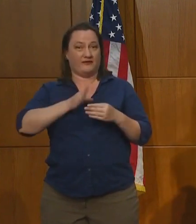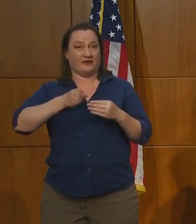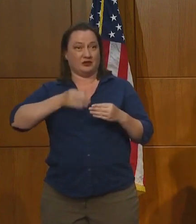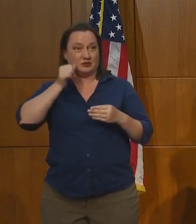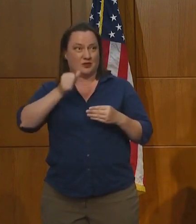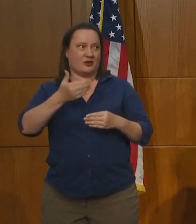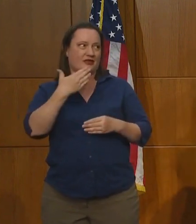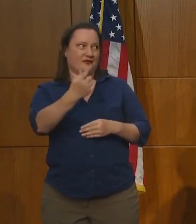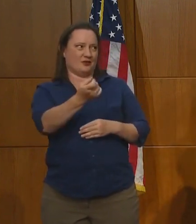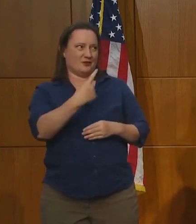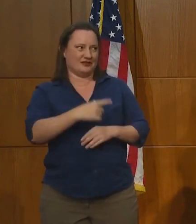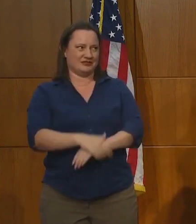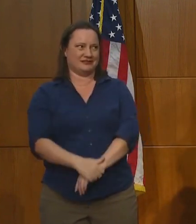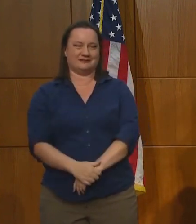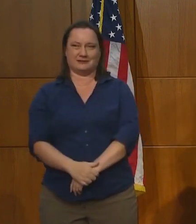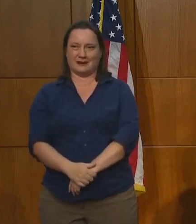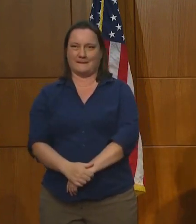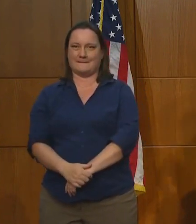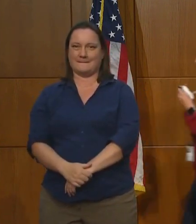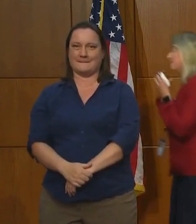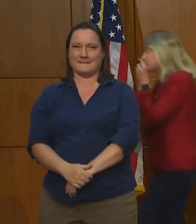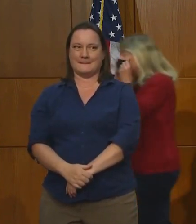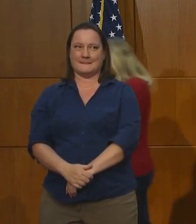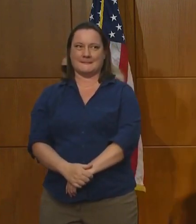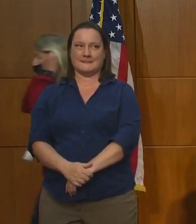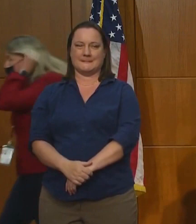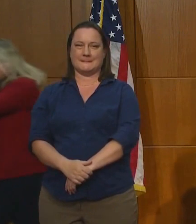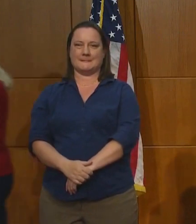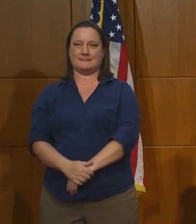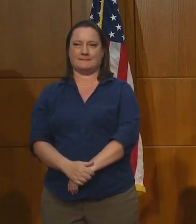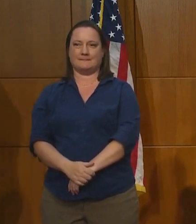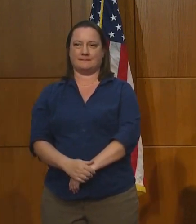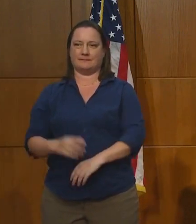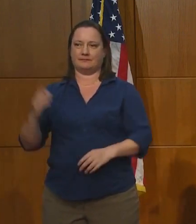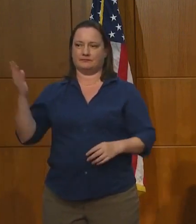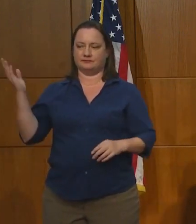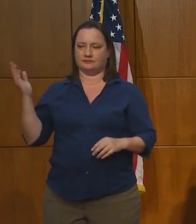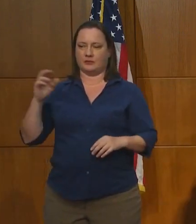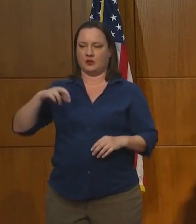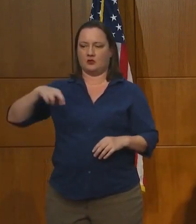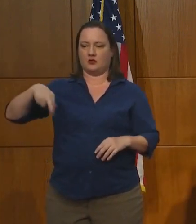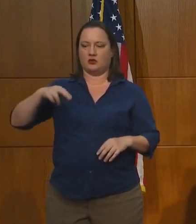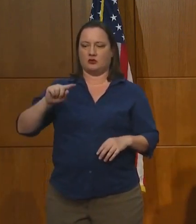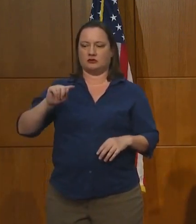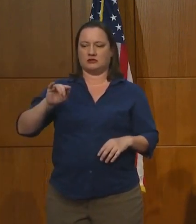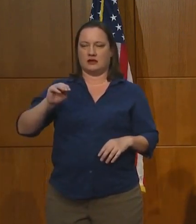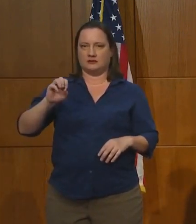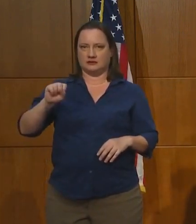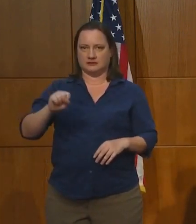Thank you for the question. Thank you, Megan. Next is Luann Wright with the Roanoke Times.